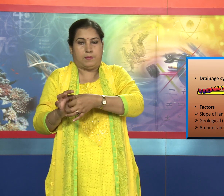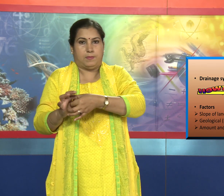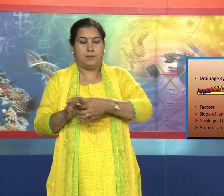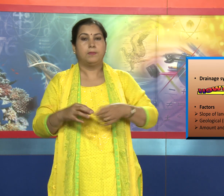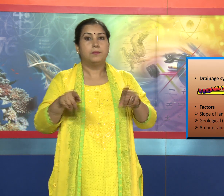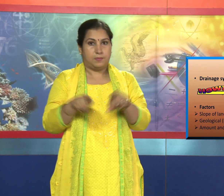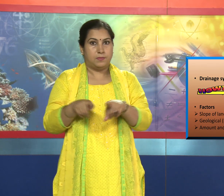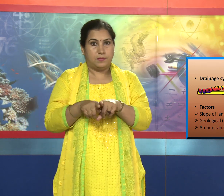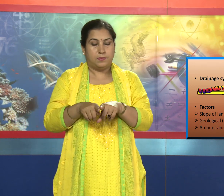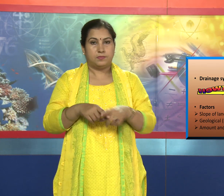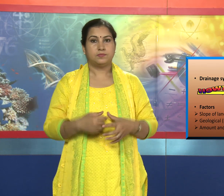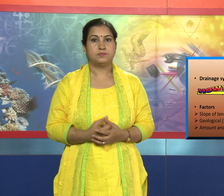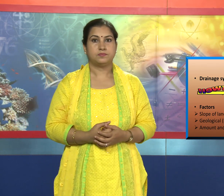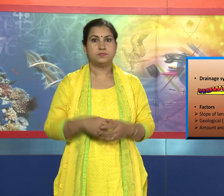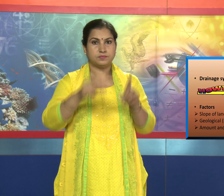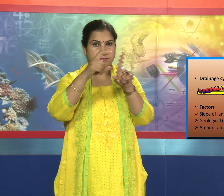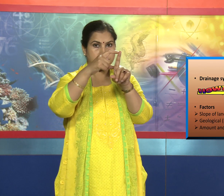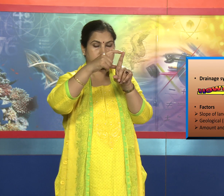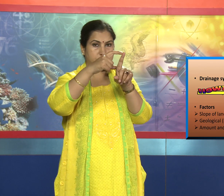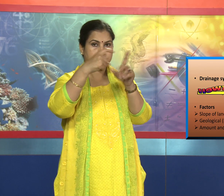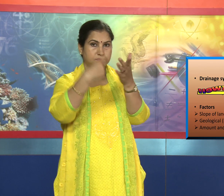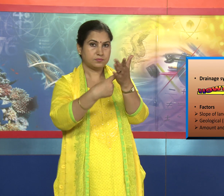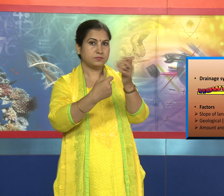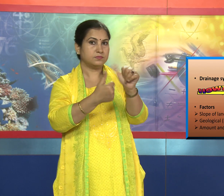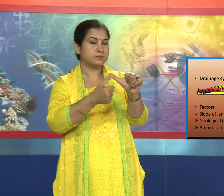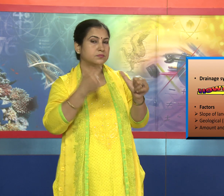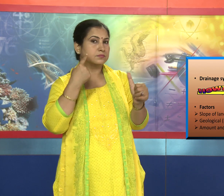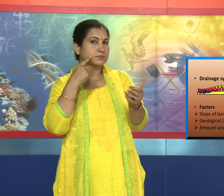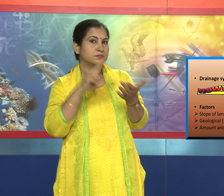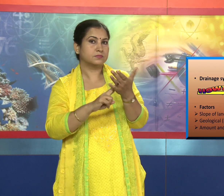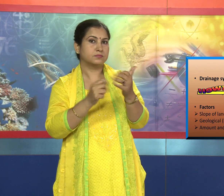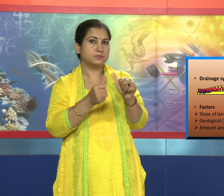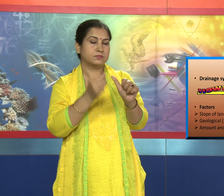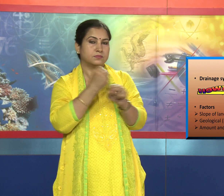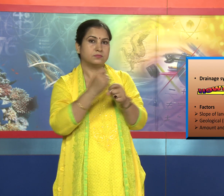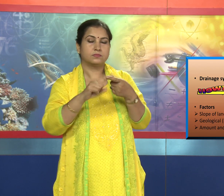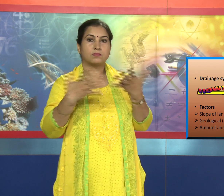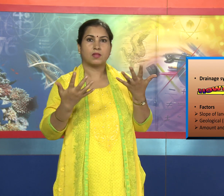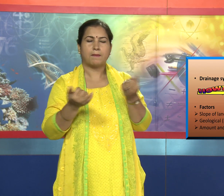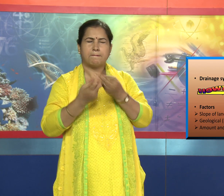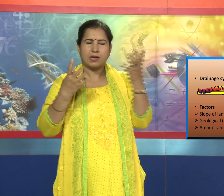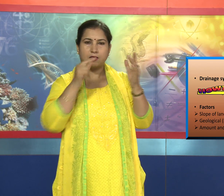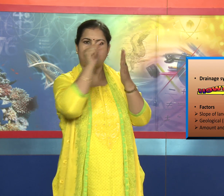Therefore, the drainage system is related to a number of factors